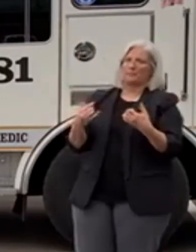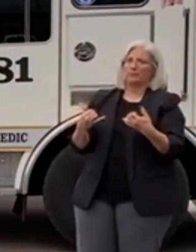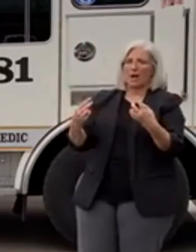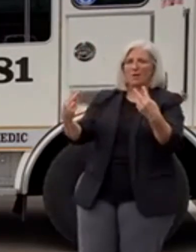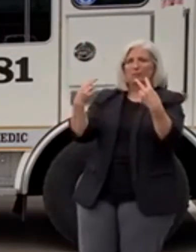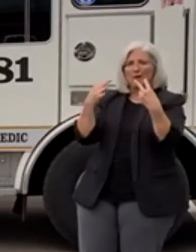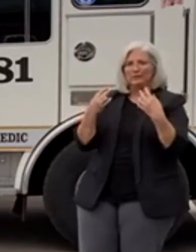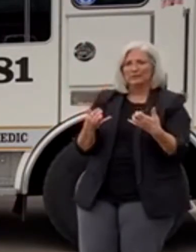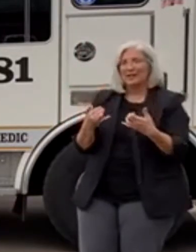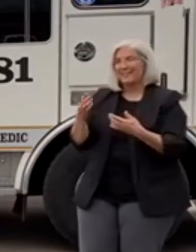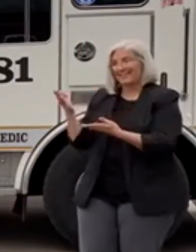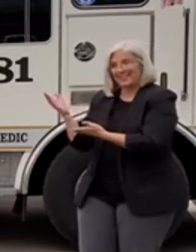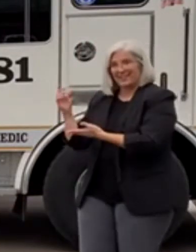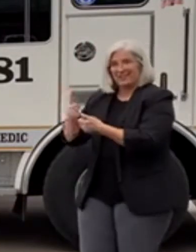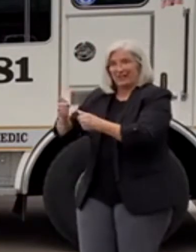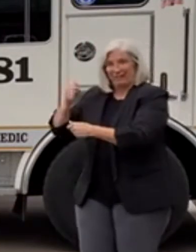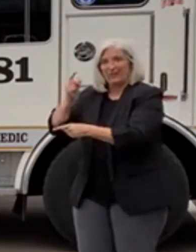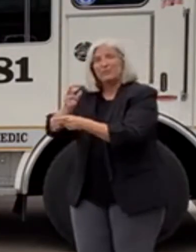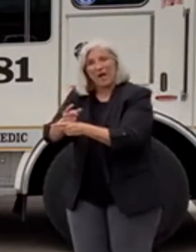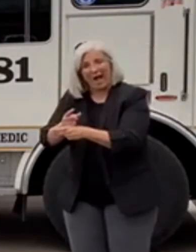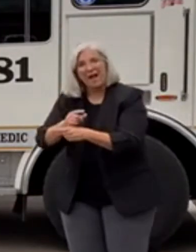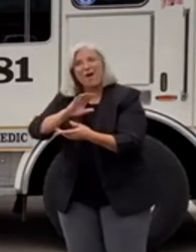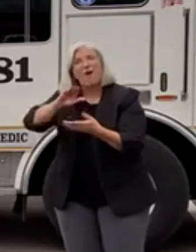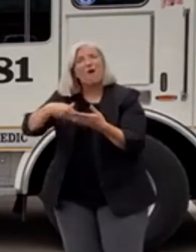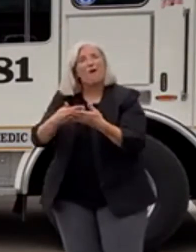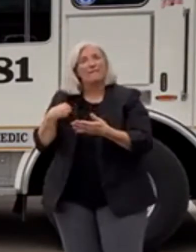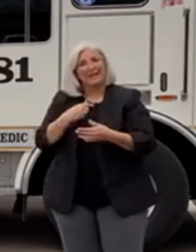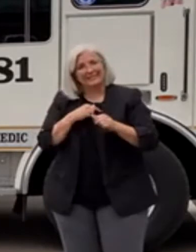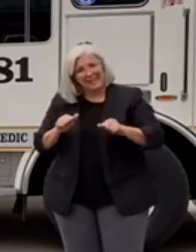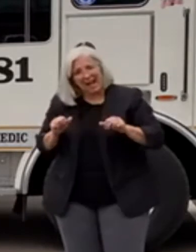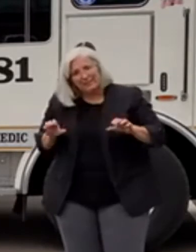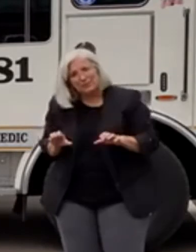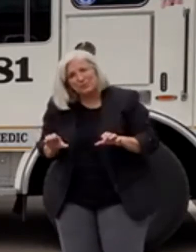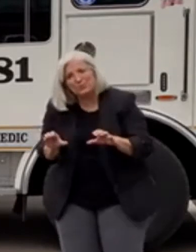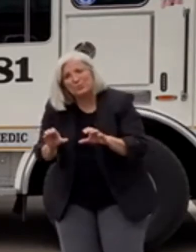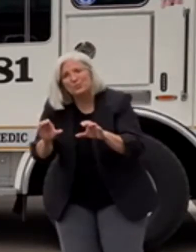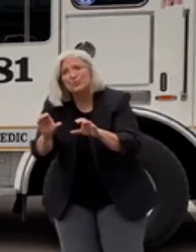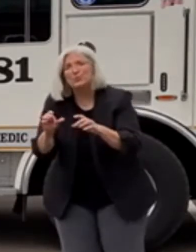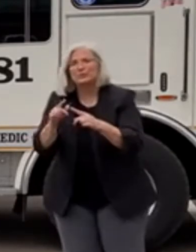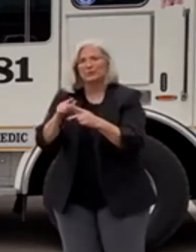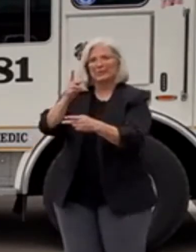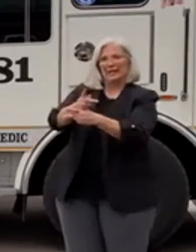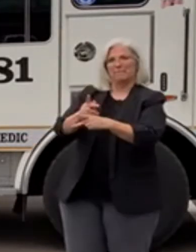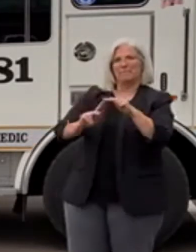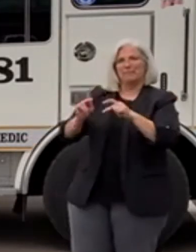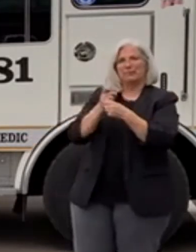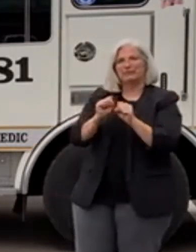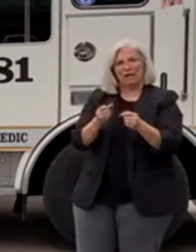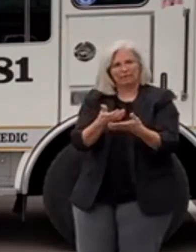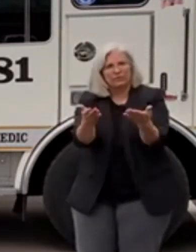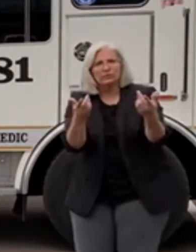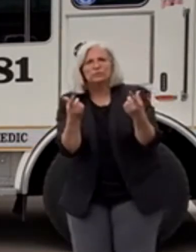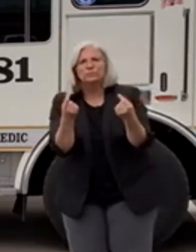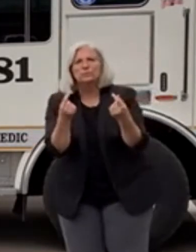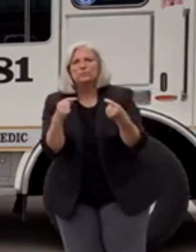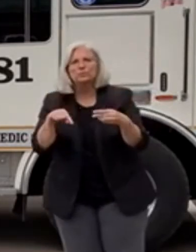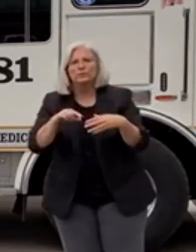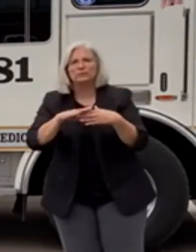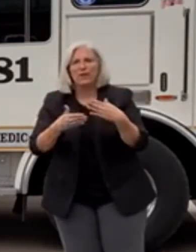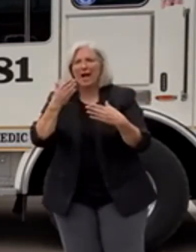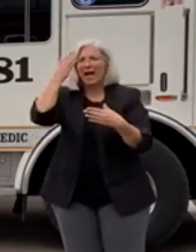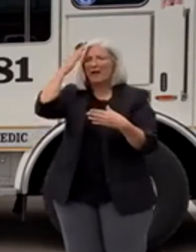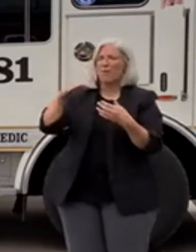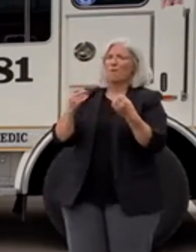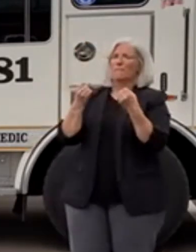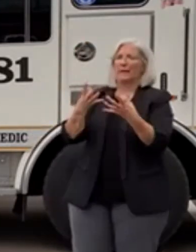about keeping people safe. So what can you do this weekend? I know for many of you that shopping and Black